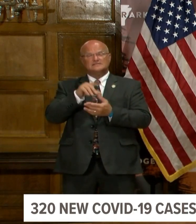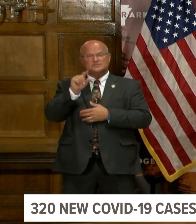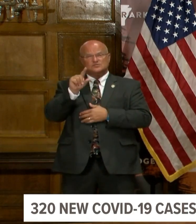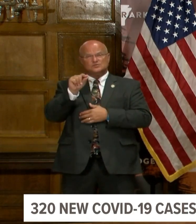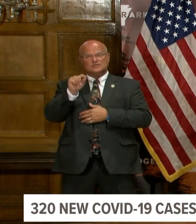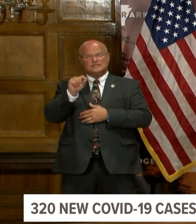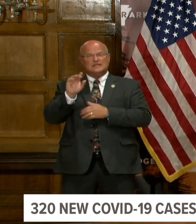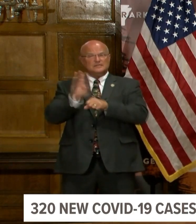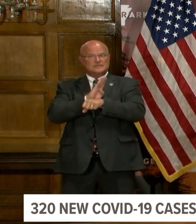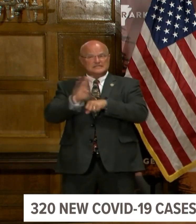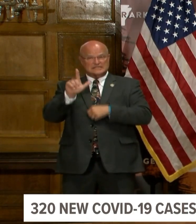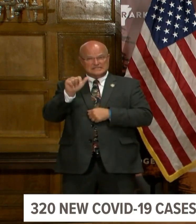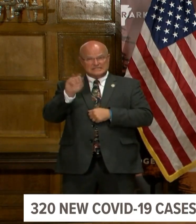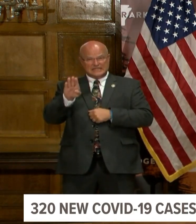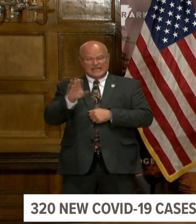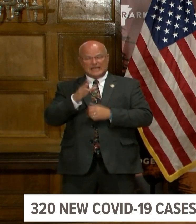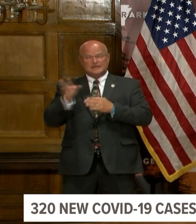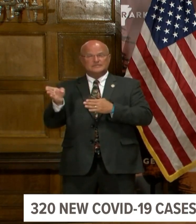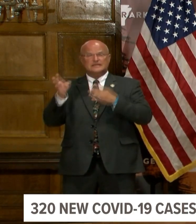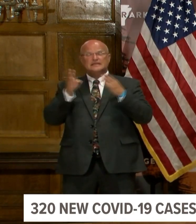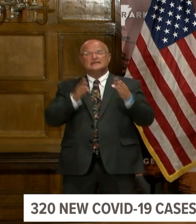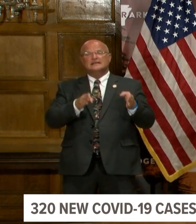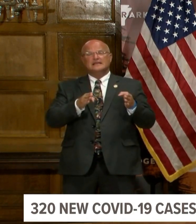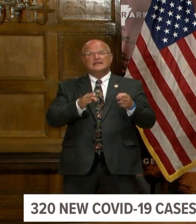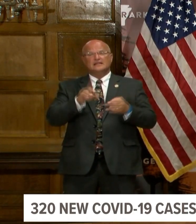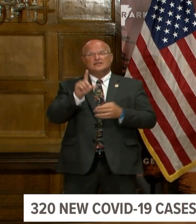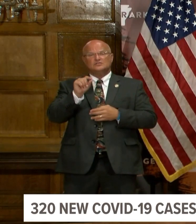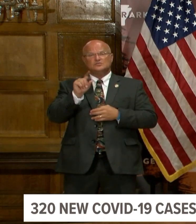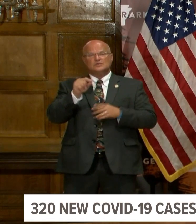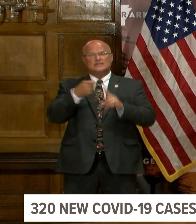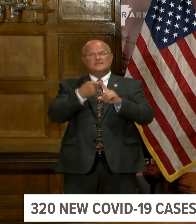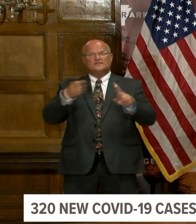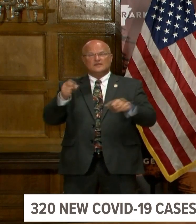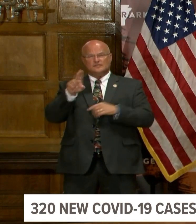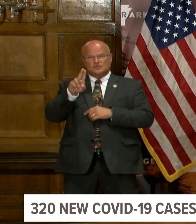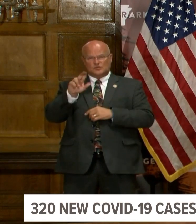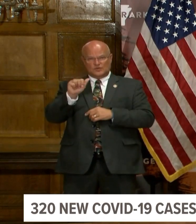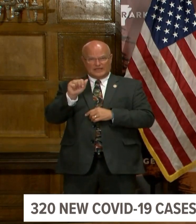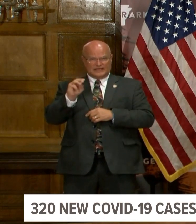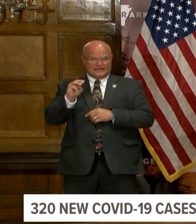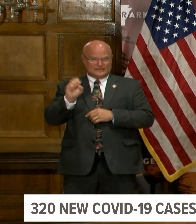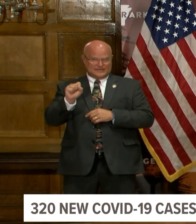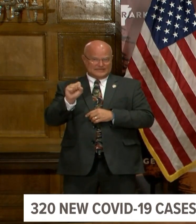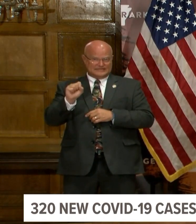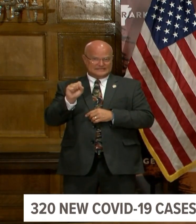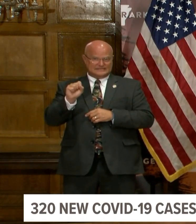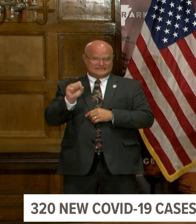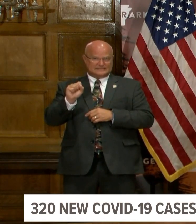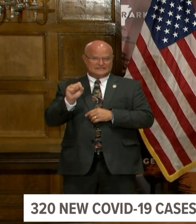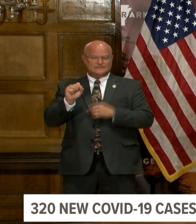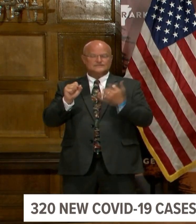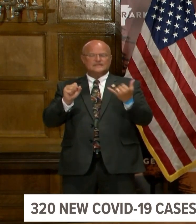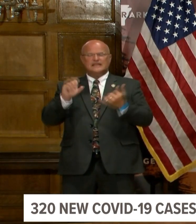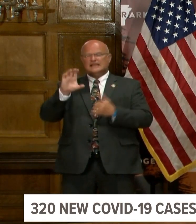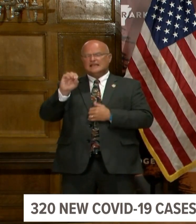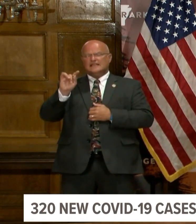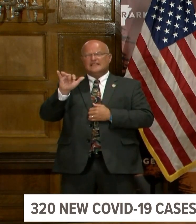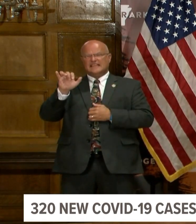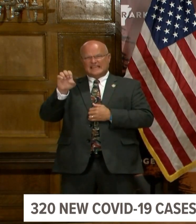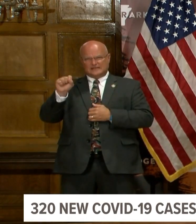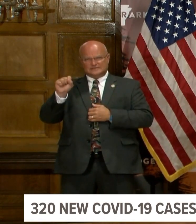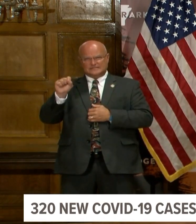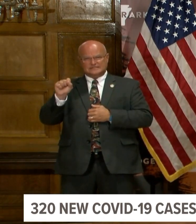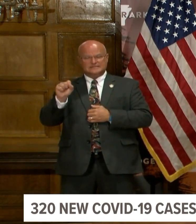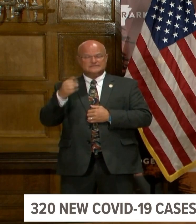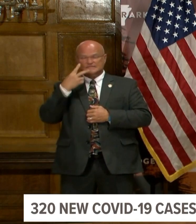3,020 by commercial laboratories, and 20 from UAMS. With counties, again, we're seeing the